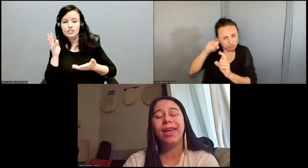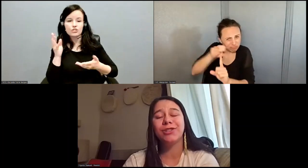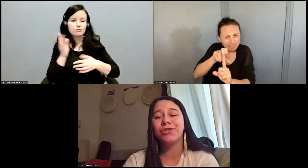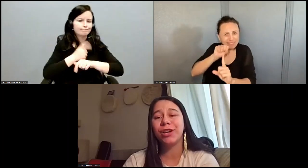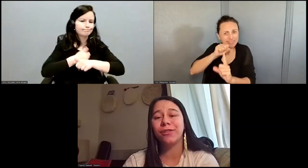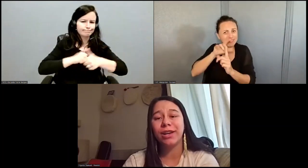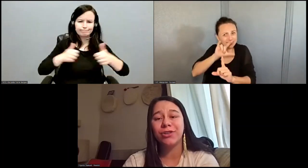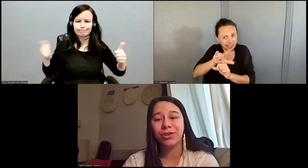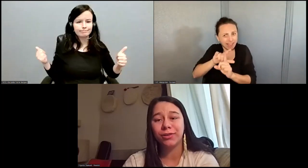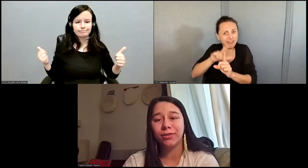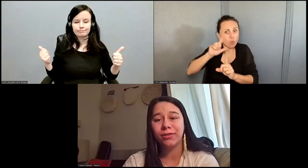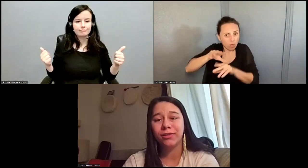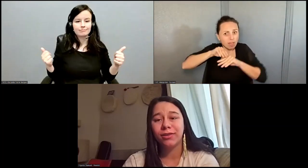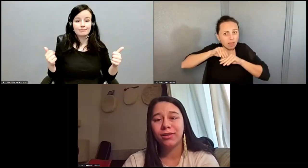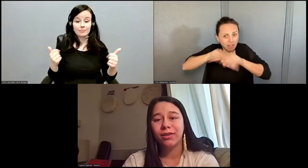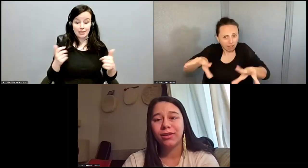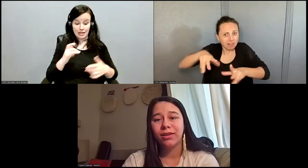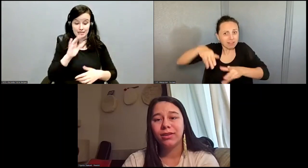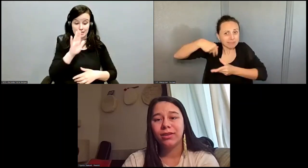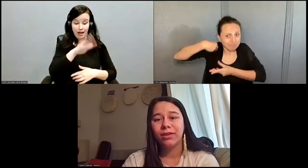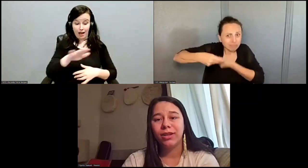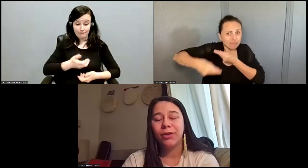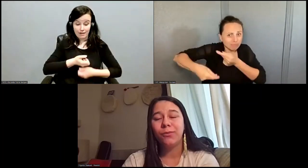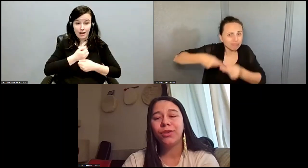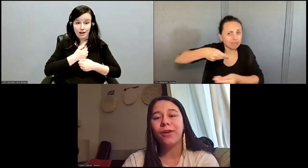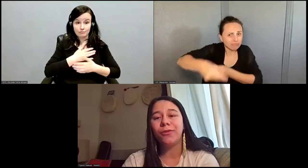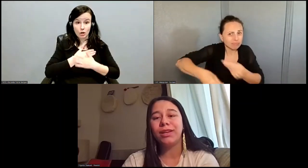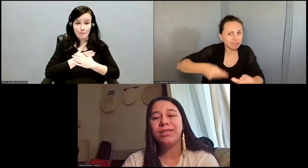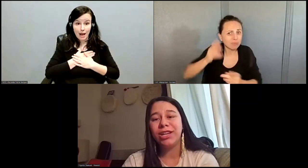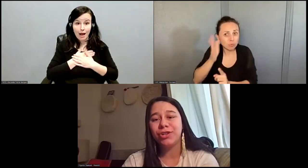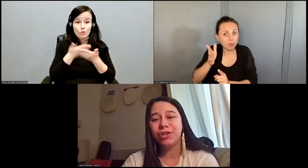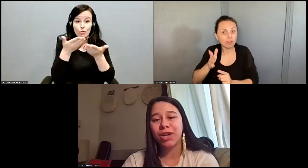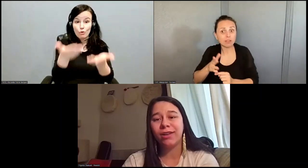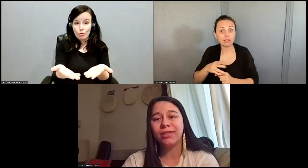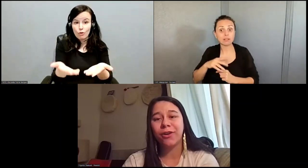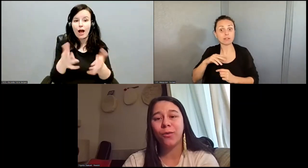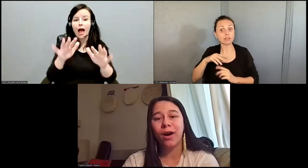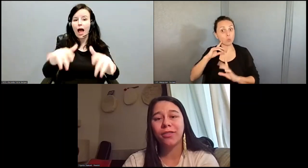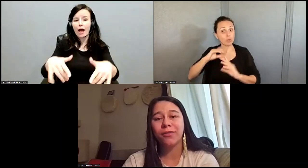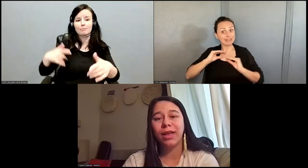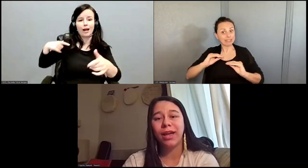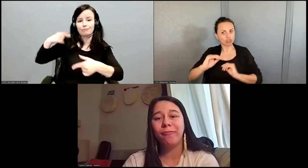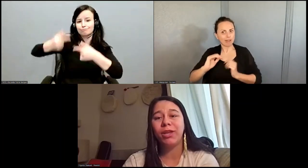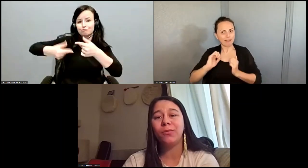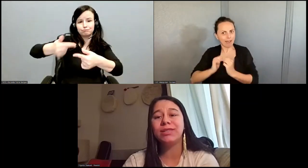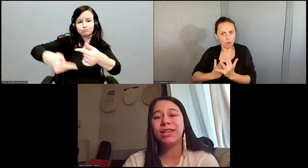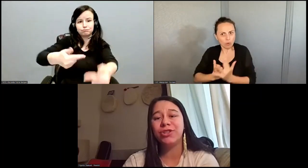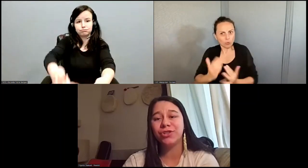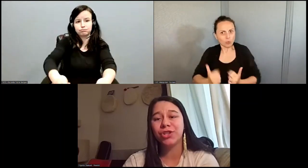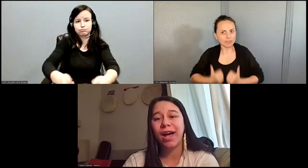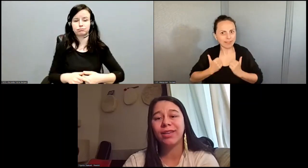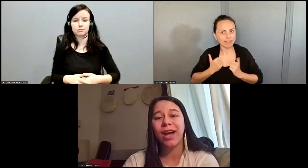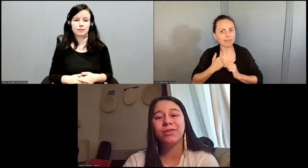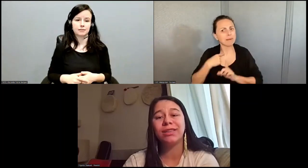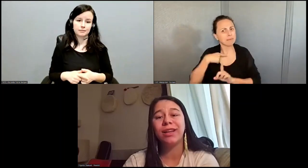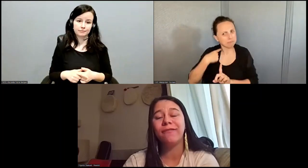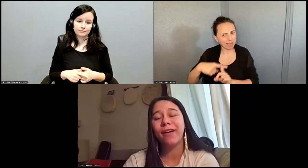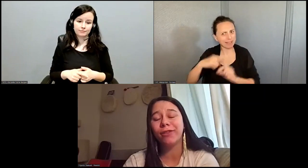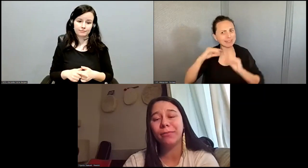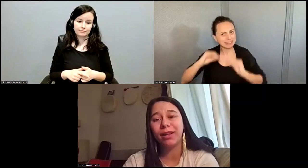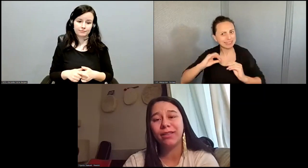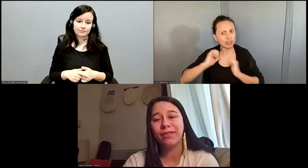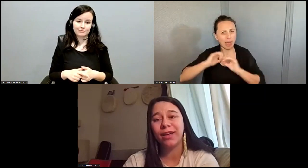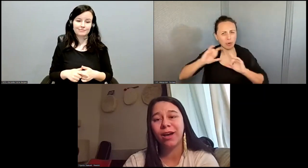be intergenerational. You will not only teach your child how to walk through life, but you will teach your child how to